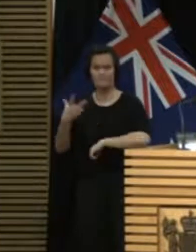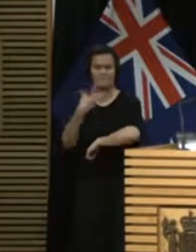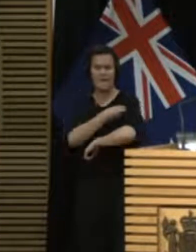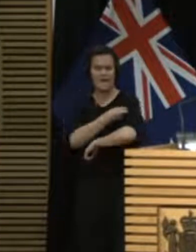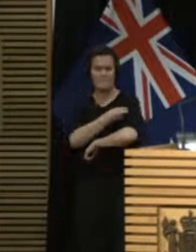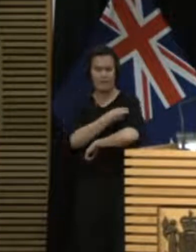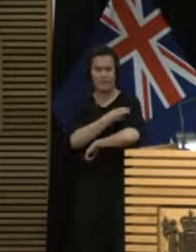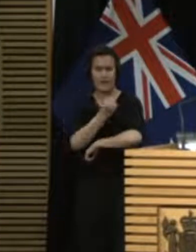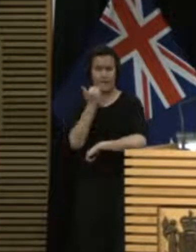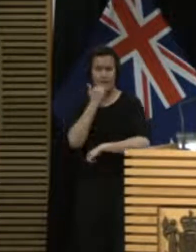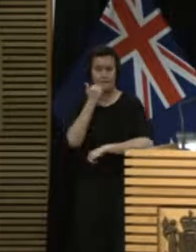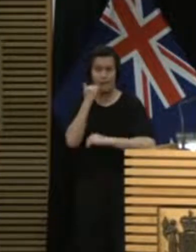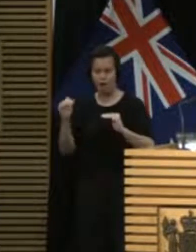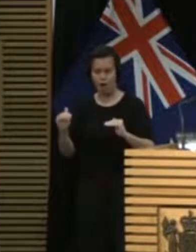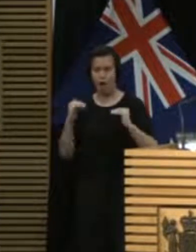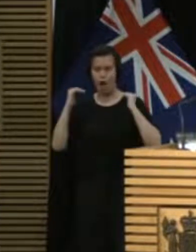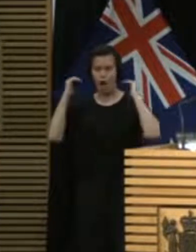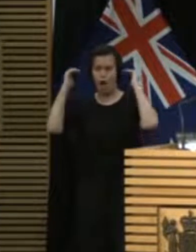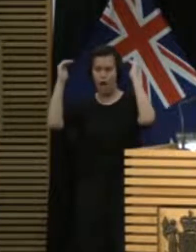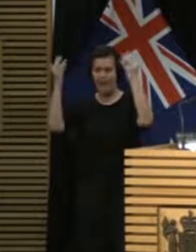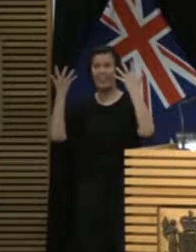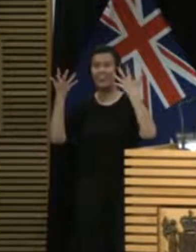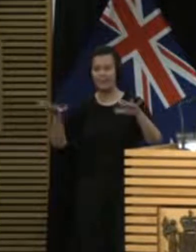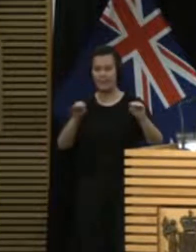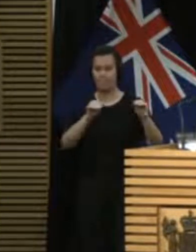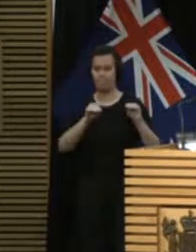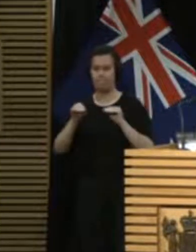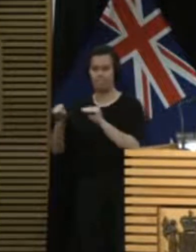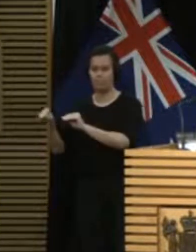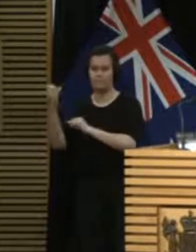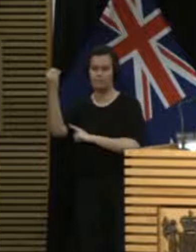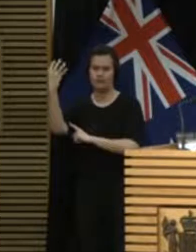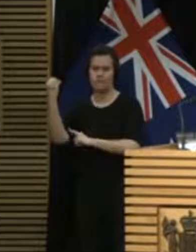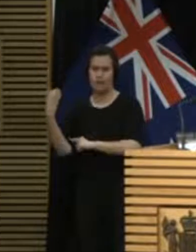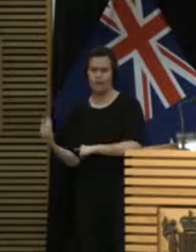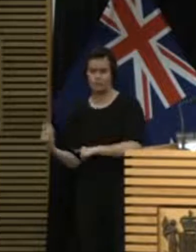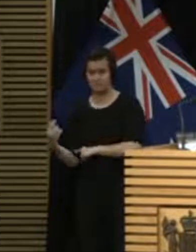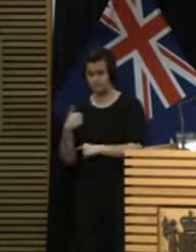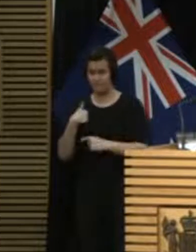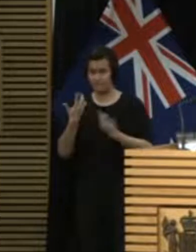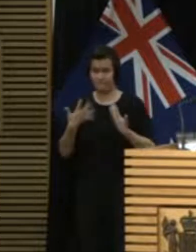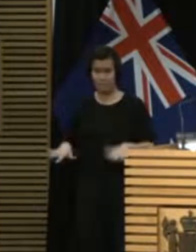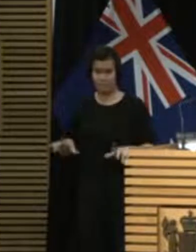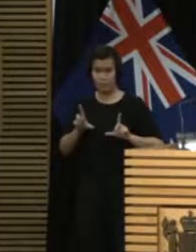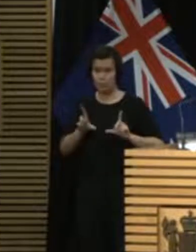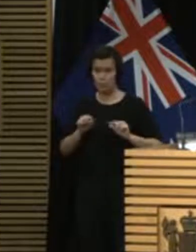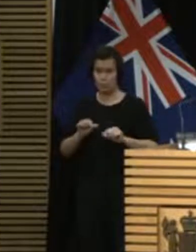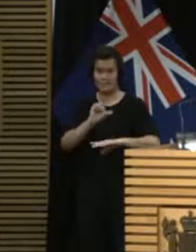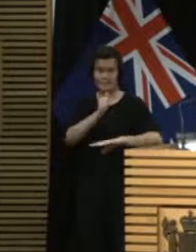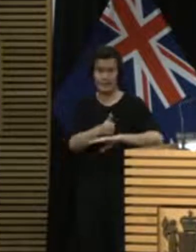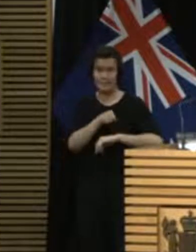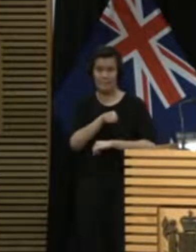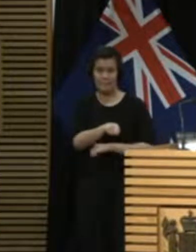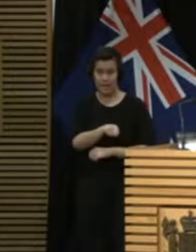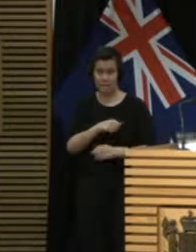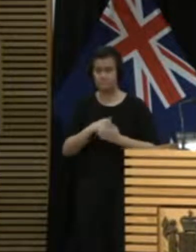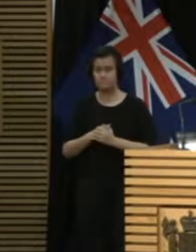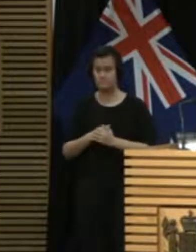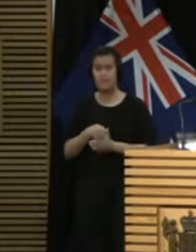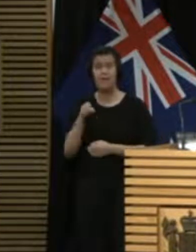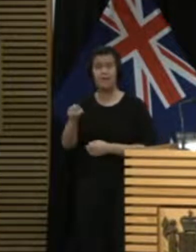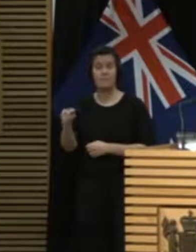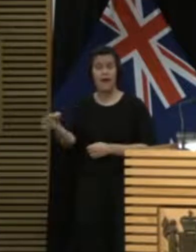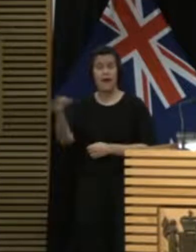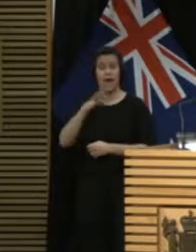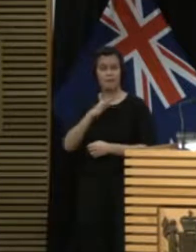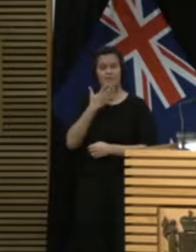before we moved into the new framework. We have set that. They wanted to see good geographical spread and equity, and